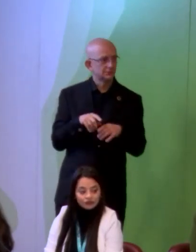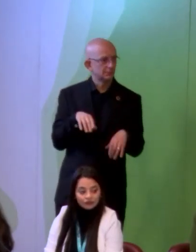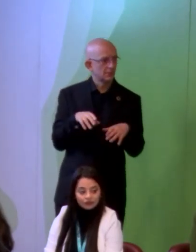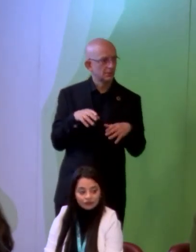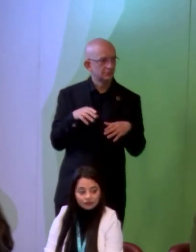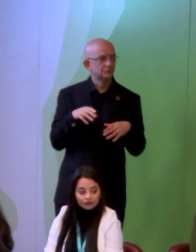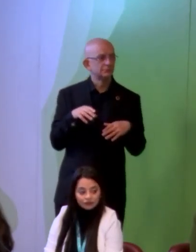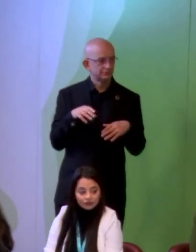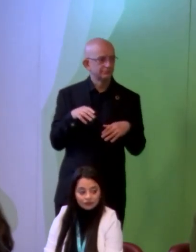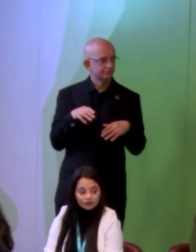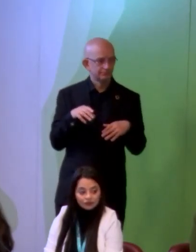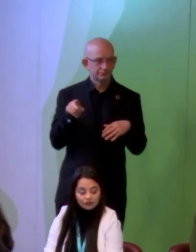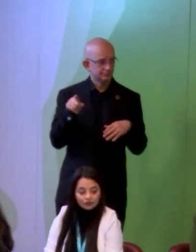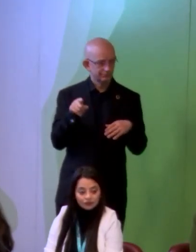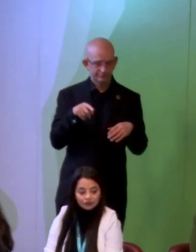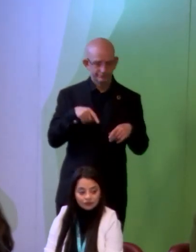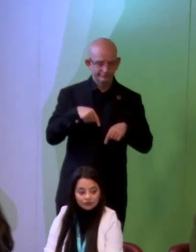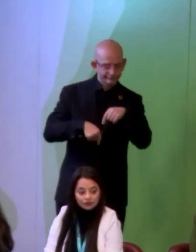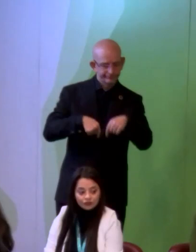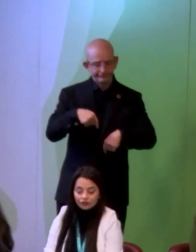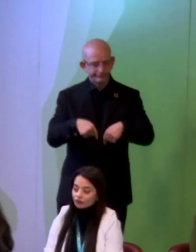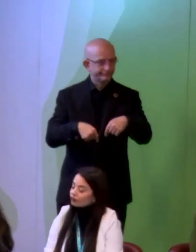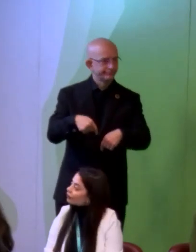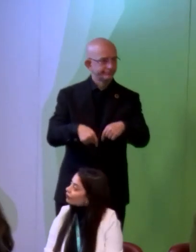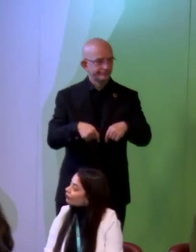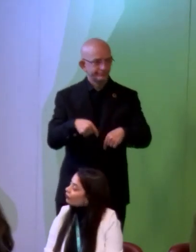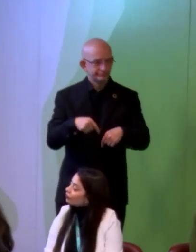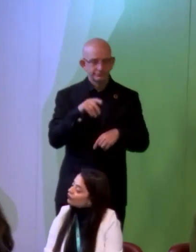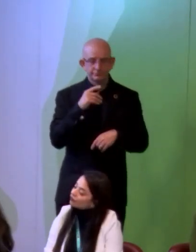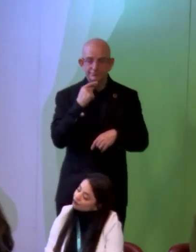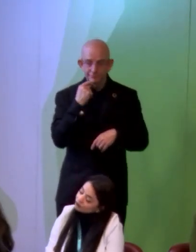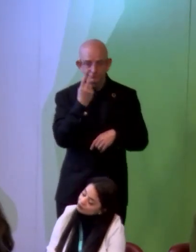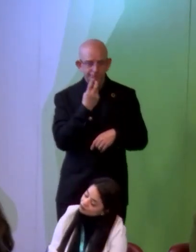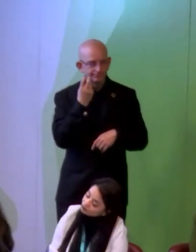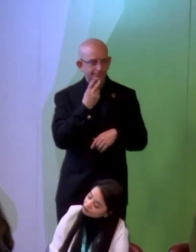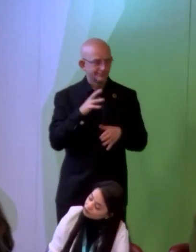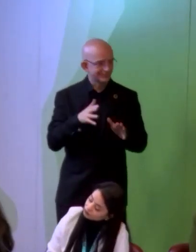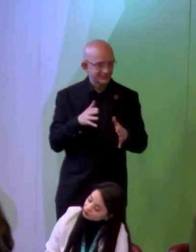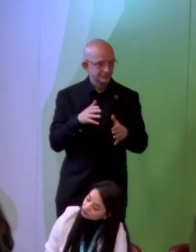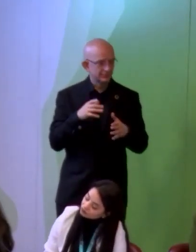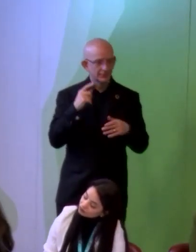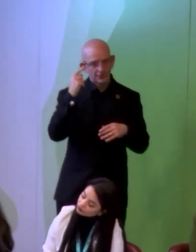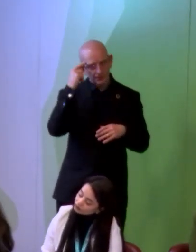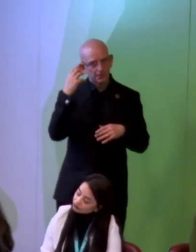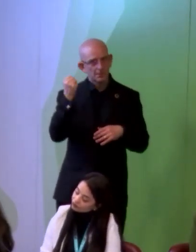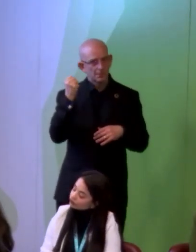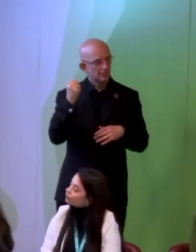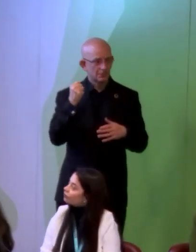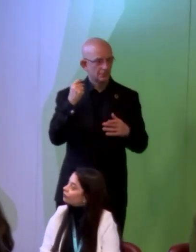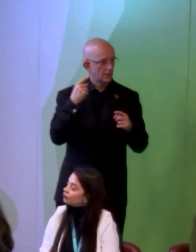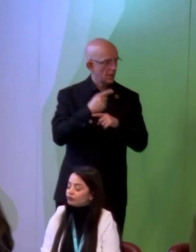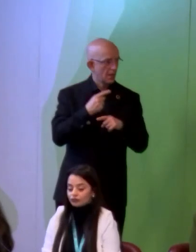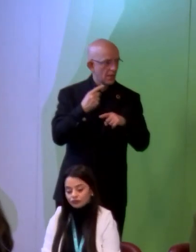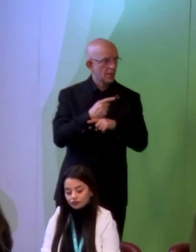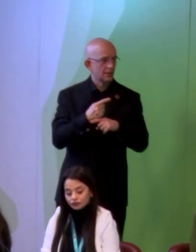walking, difficulties to speak, concentrate, and memorize. His twin sister has a vision impairment